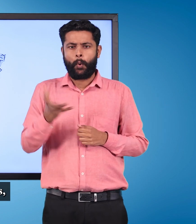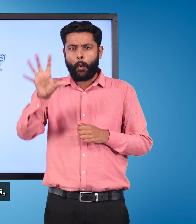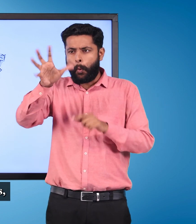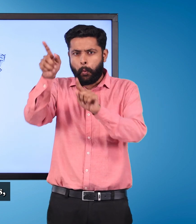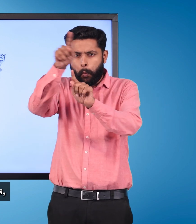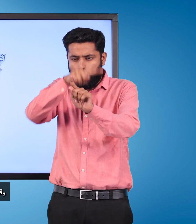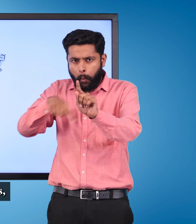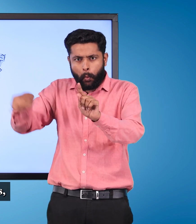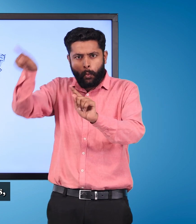circles,